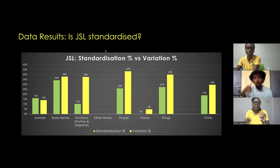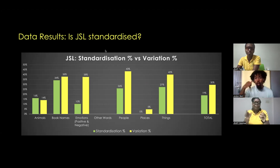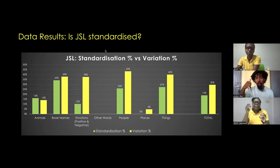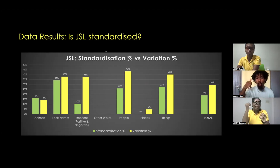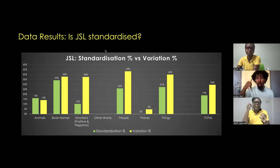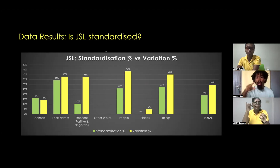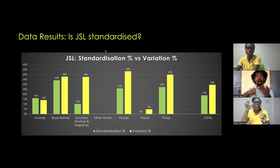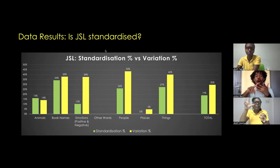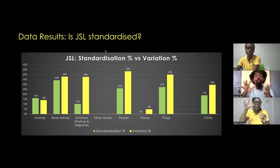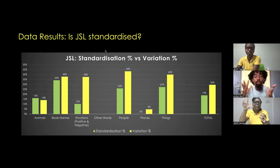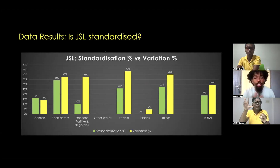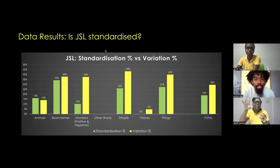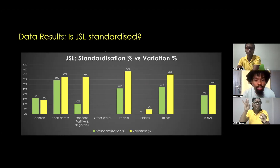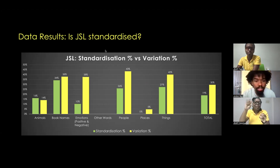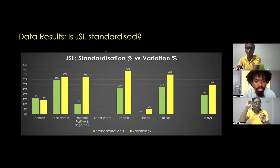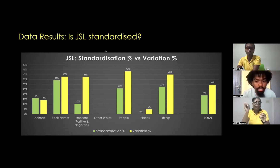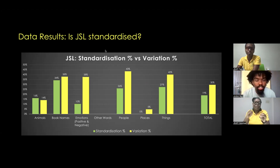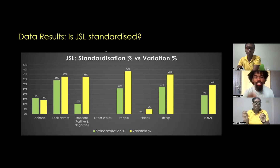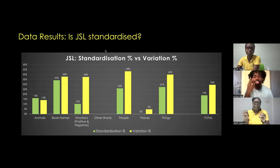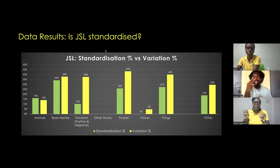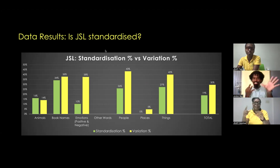10% for similarities and